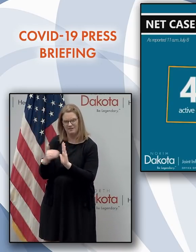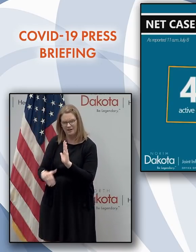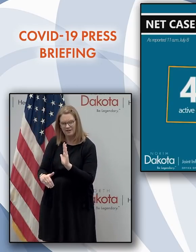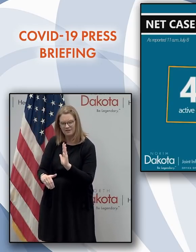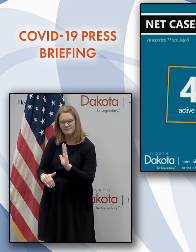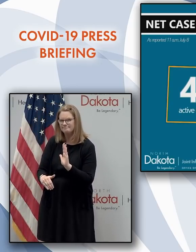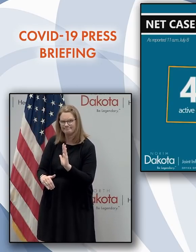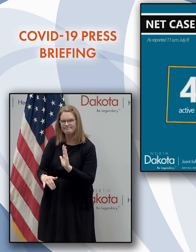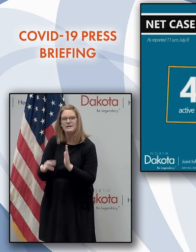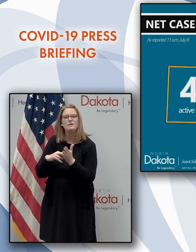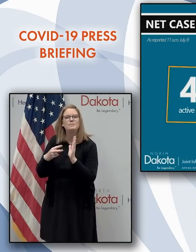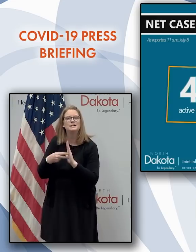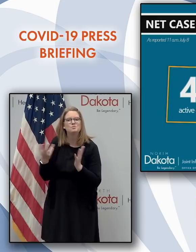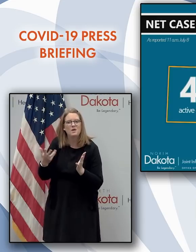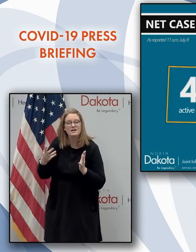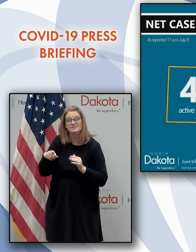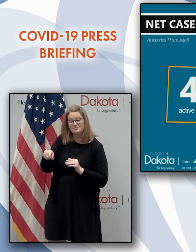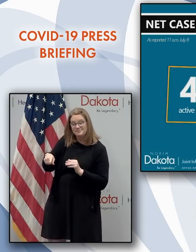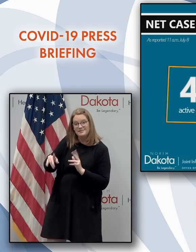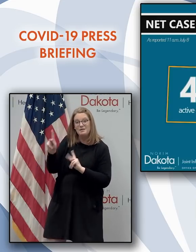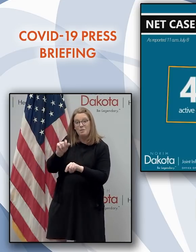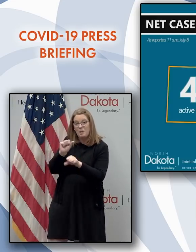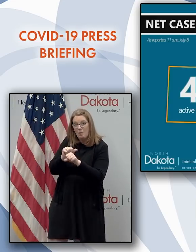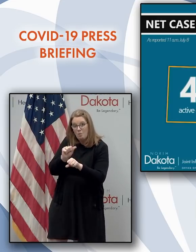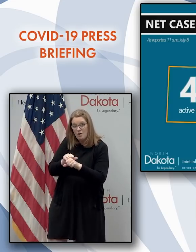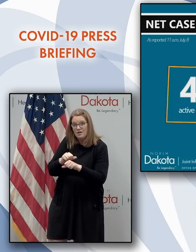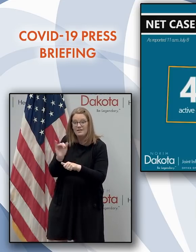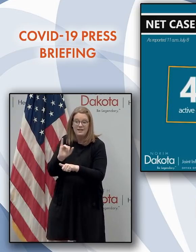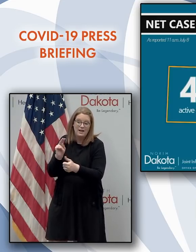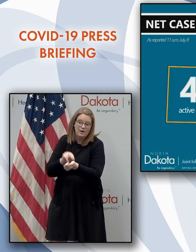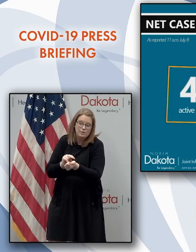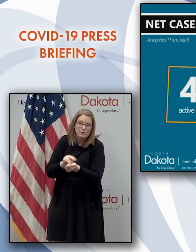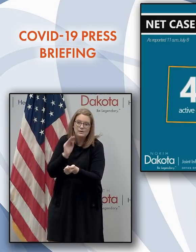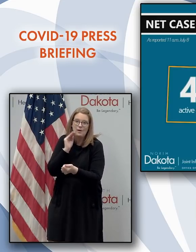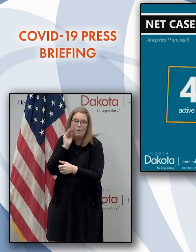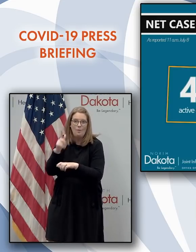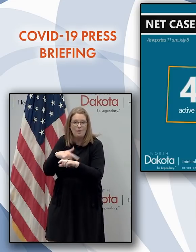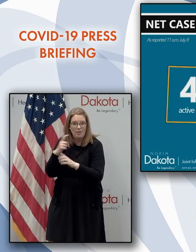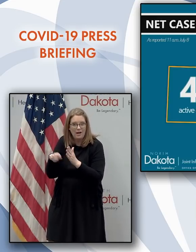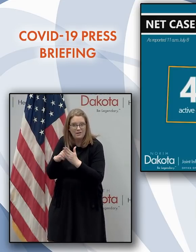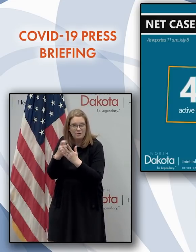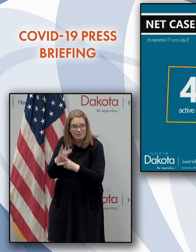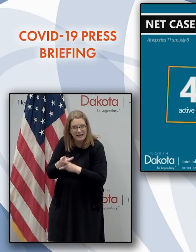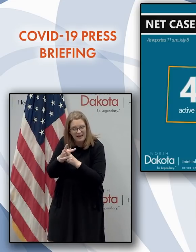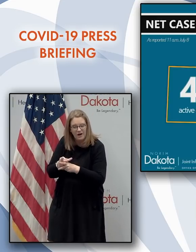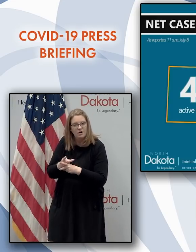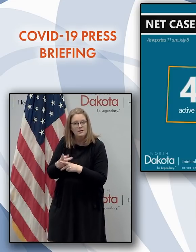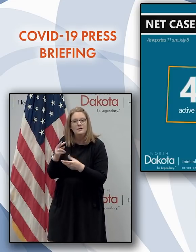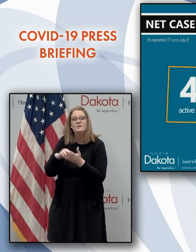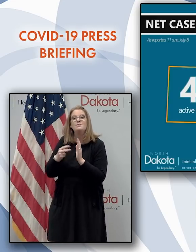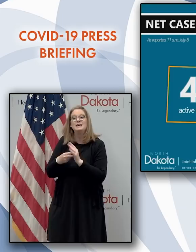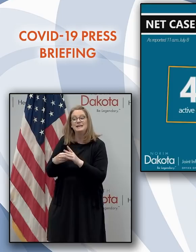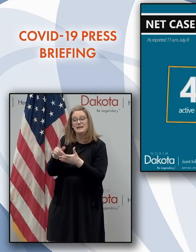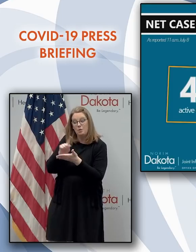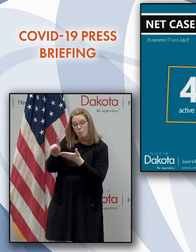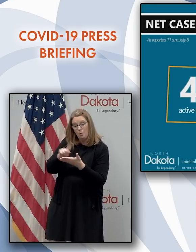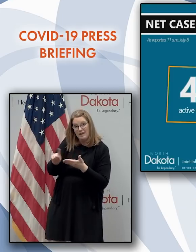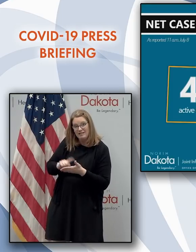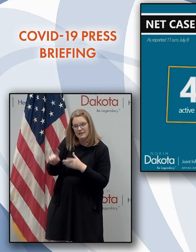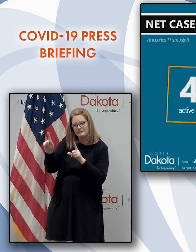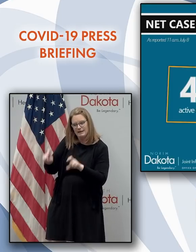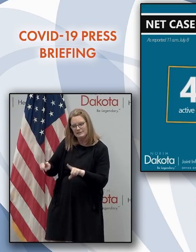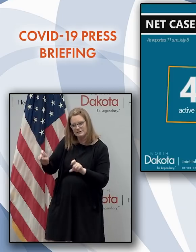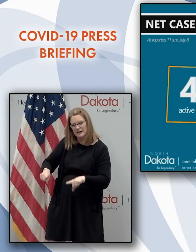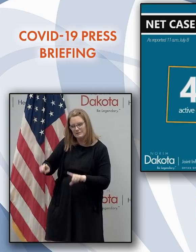commitment to test people that work in long-term care at least weekly, because that's the way we protect those residents and keep those numbers